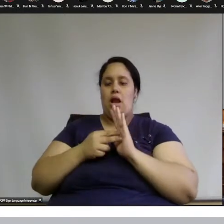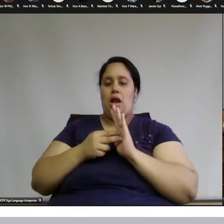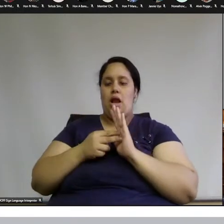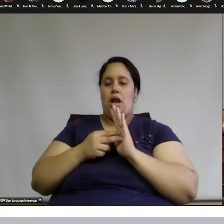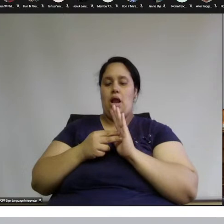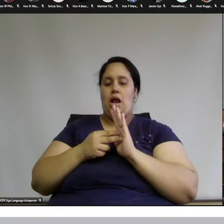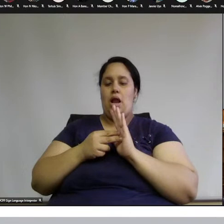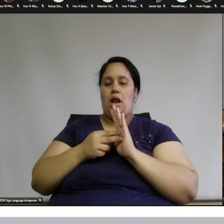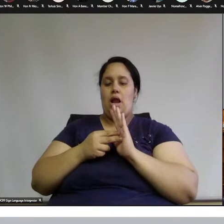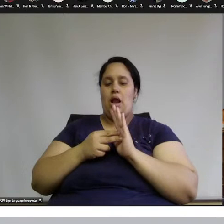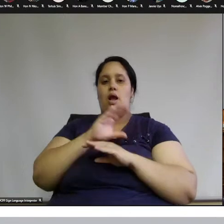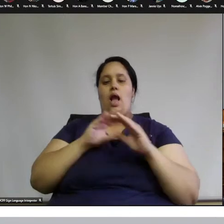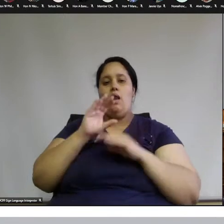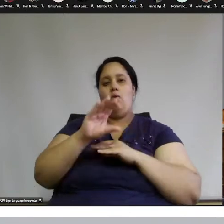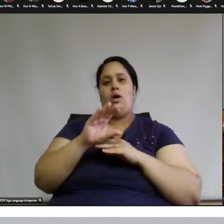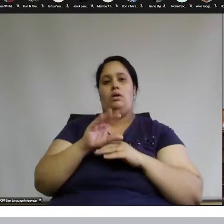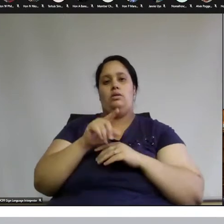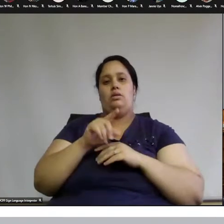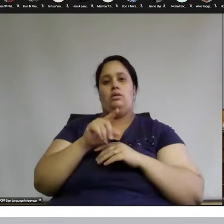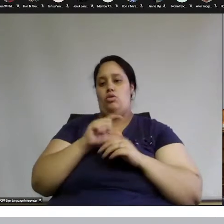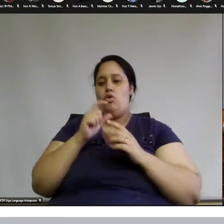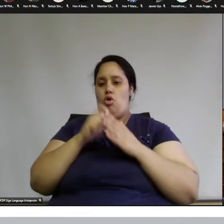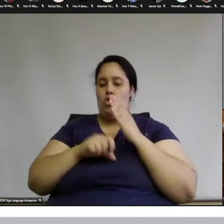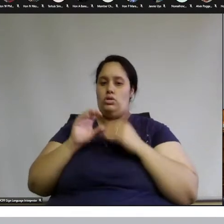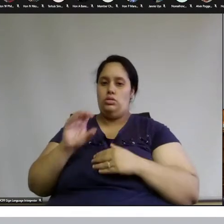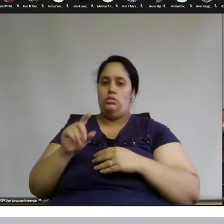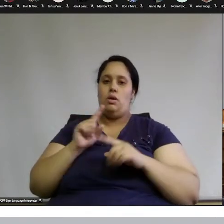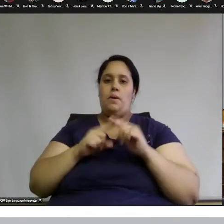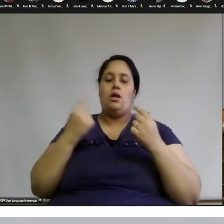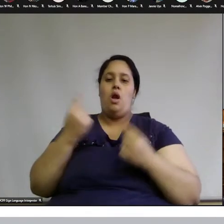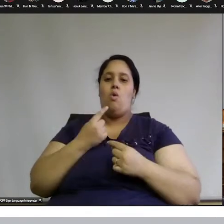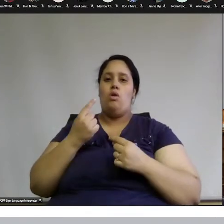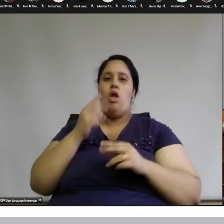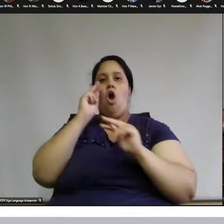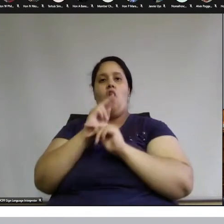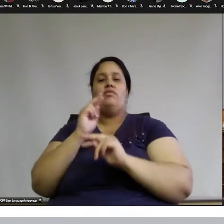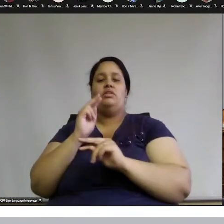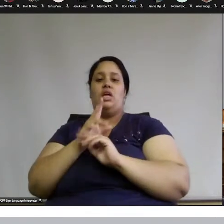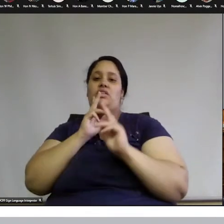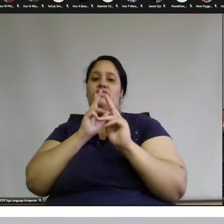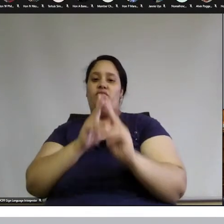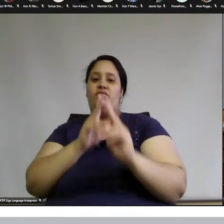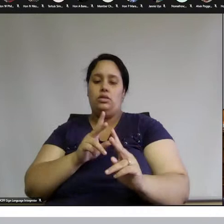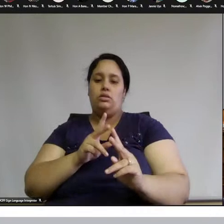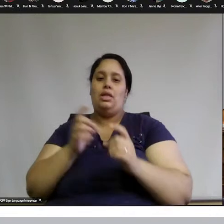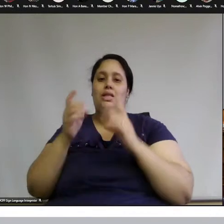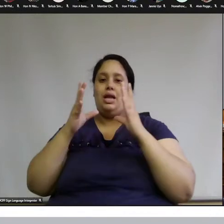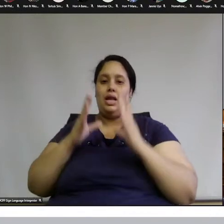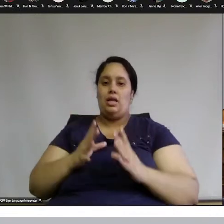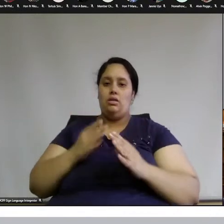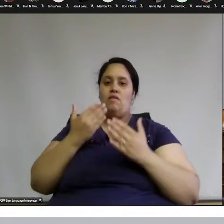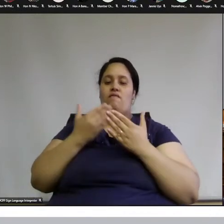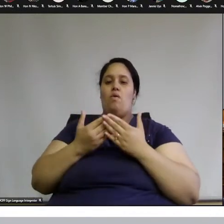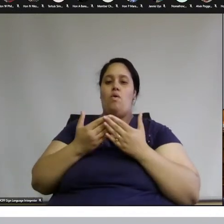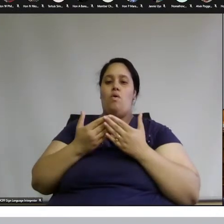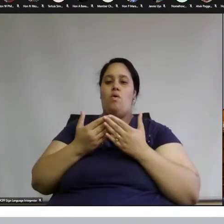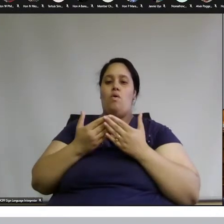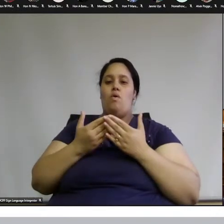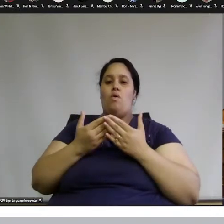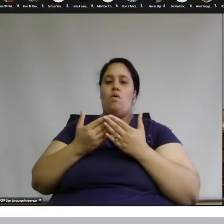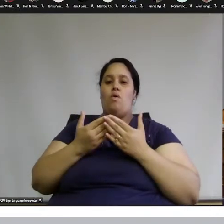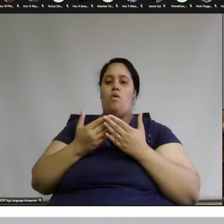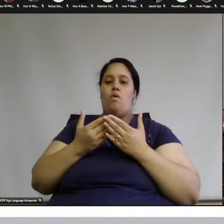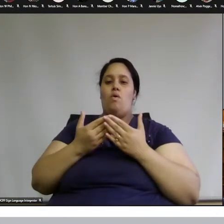was allocated that amount. Only an oversight visit, the director for housing in